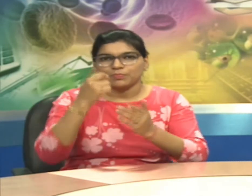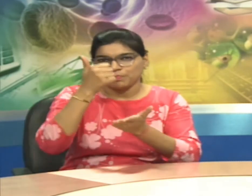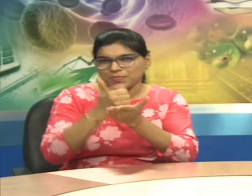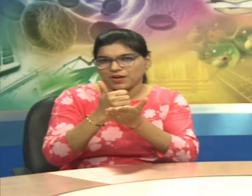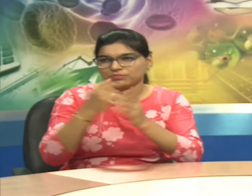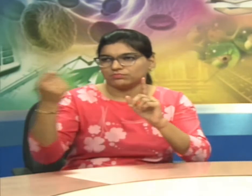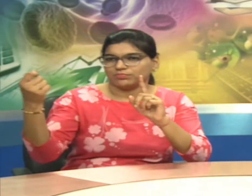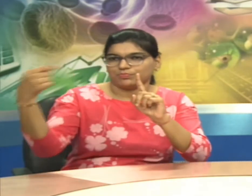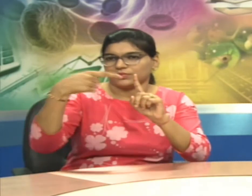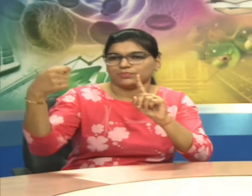again.